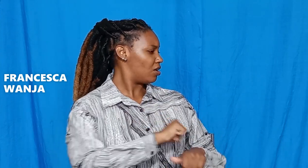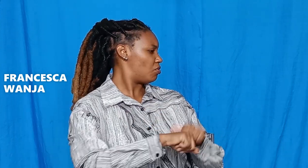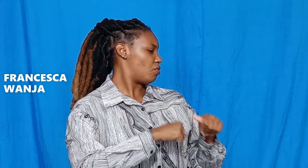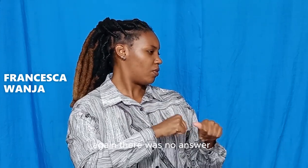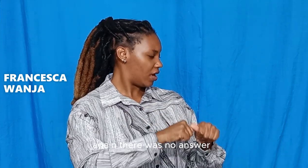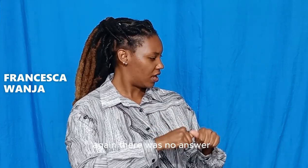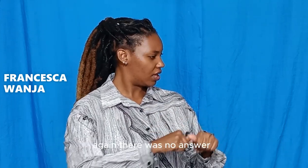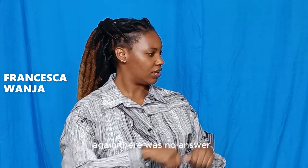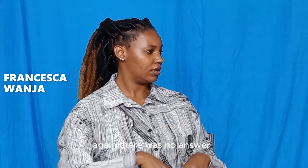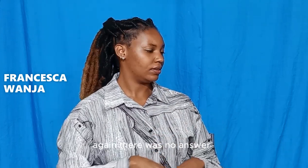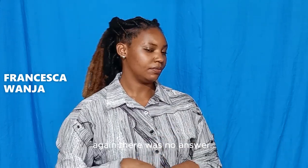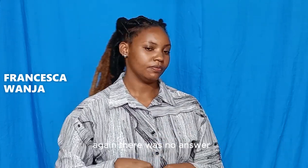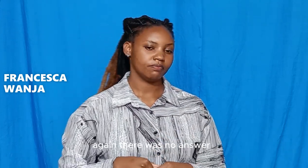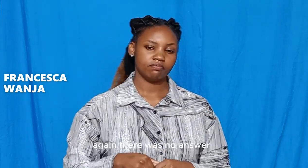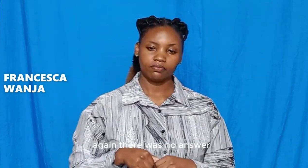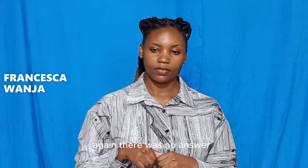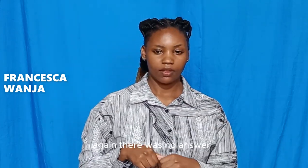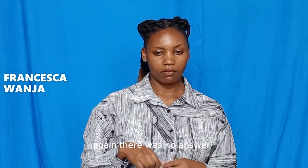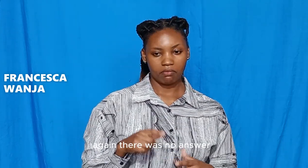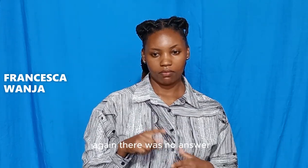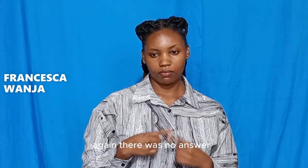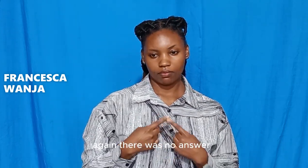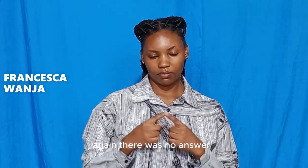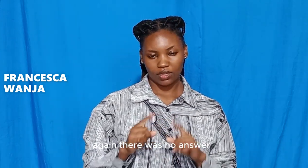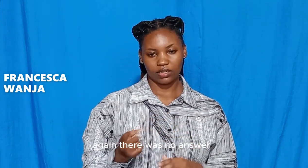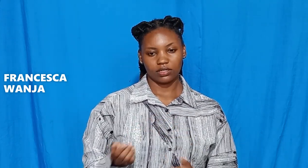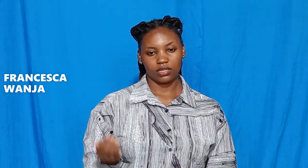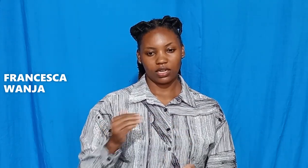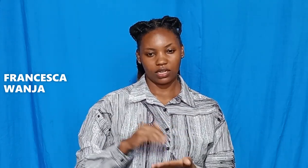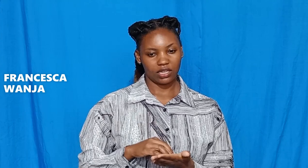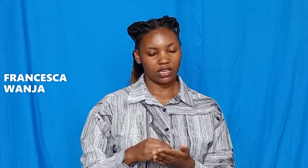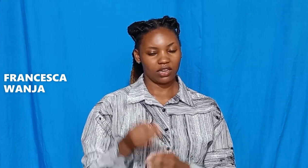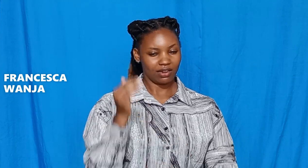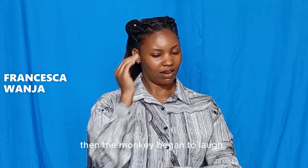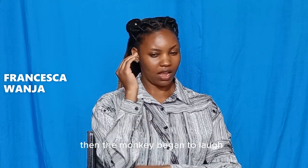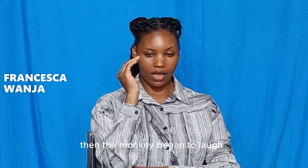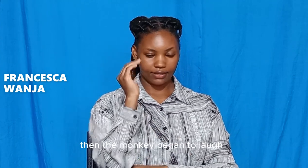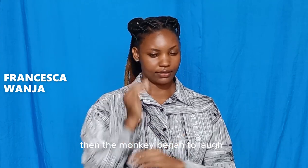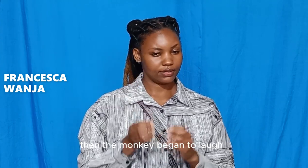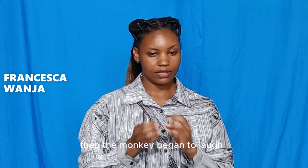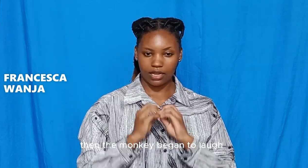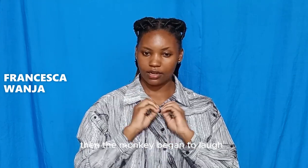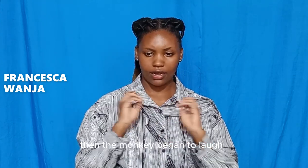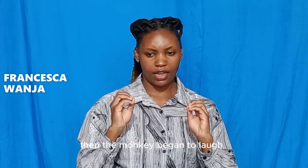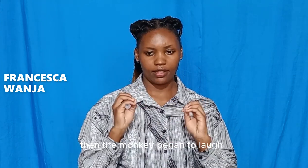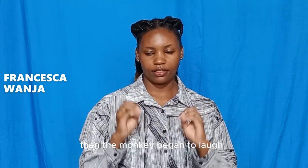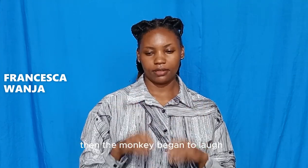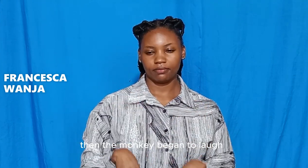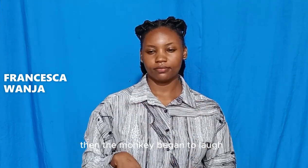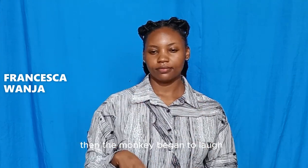Again, there was no answer. Then the monkey began to laugh.